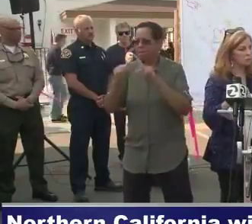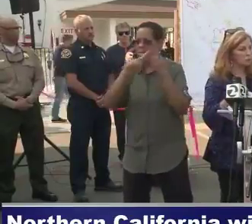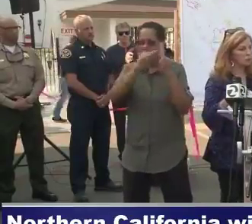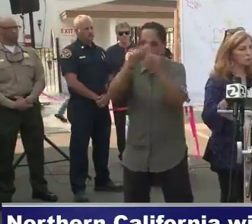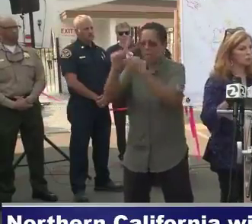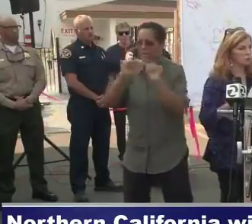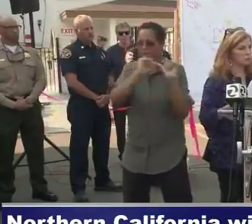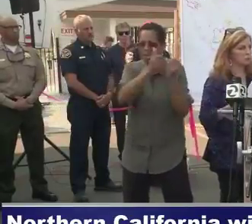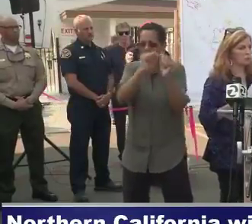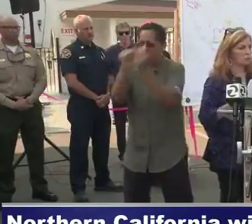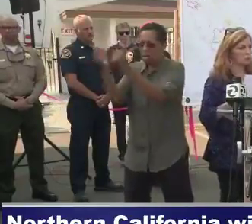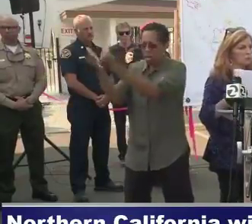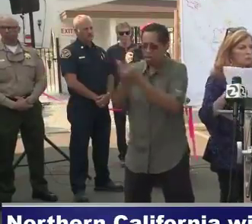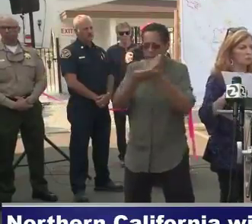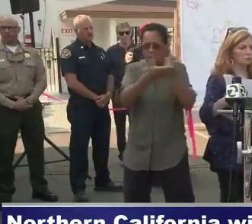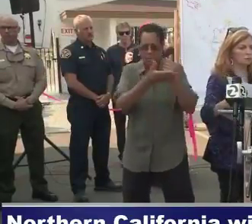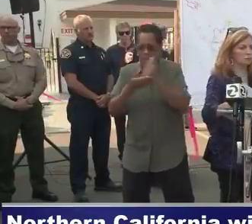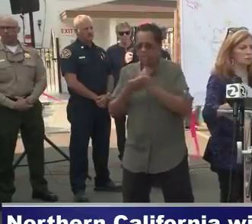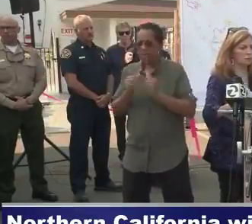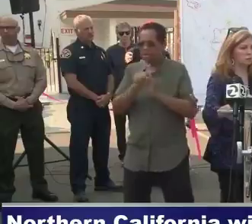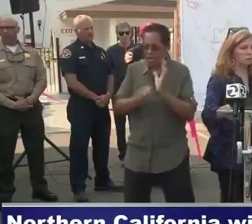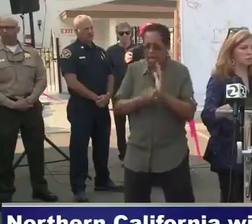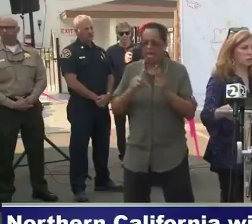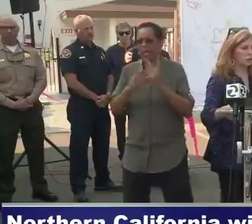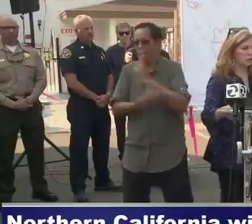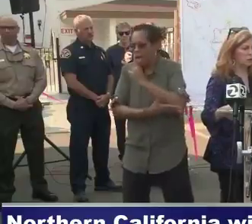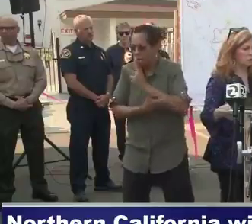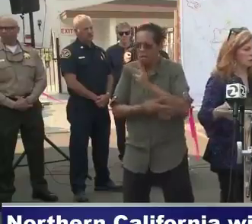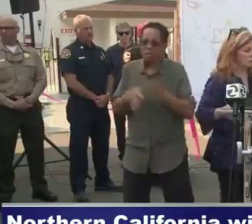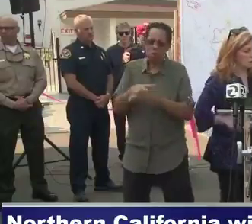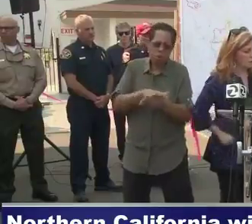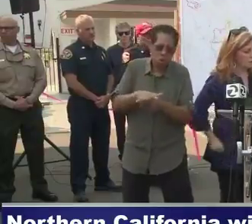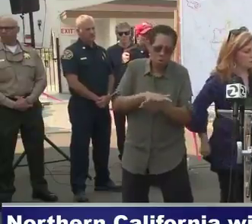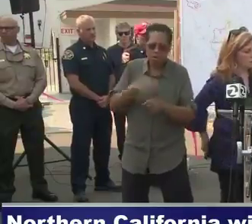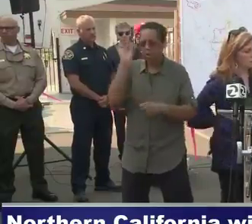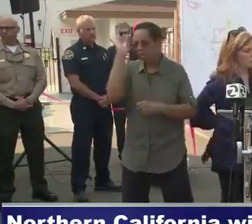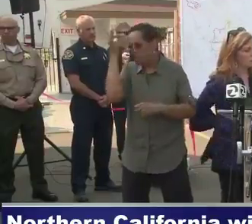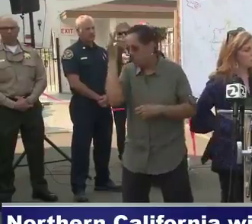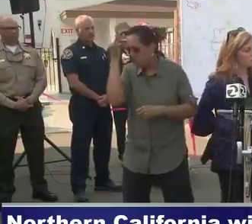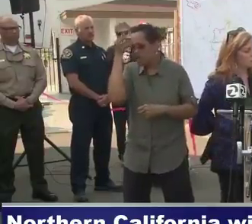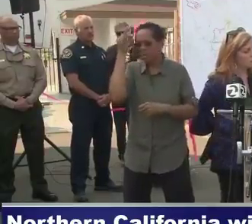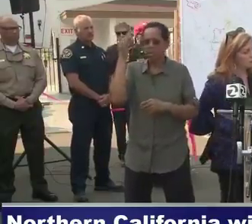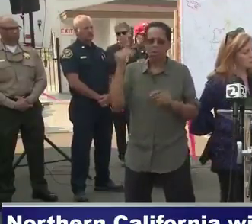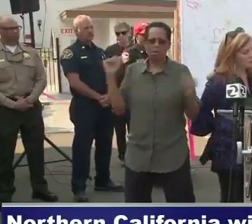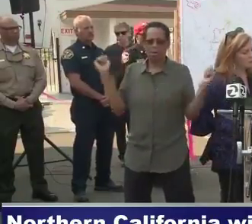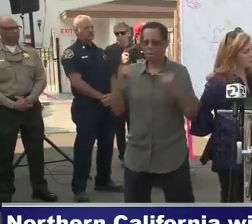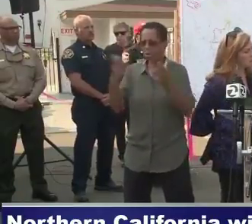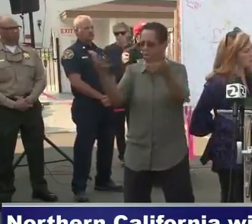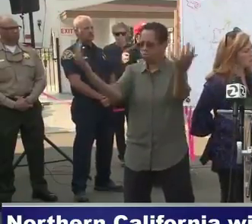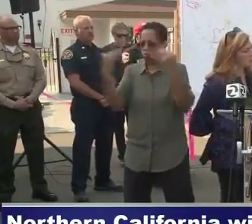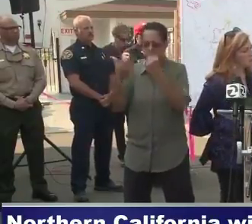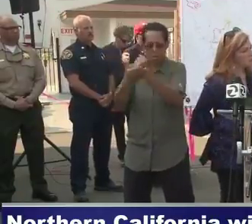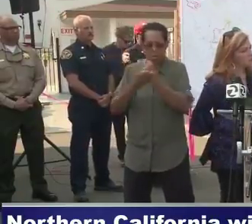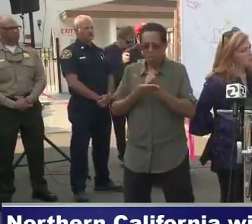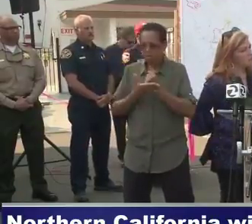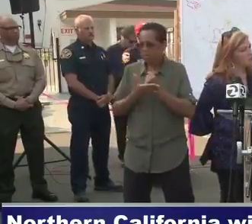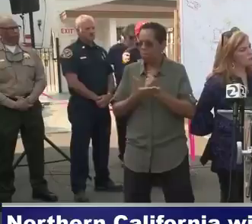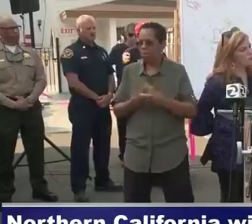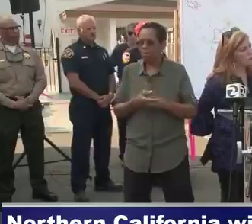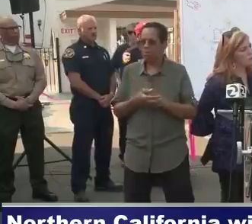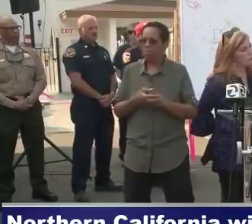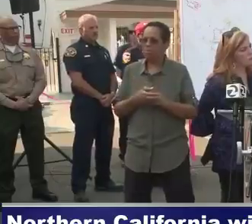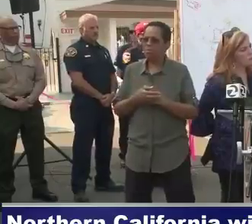state, county, local and federal sources around the country. Behind these trailers here, there's